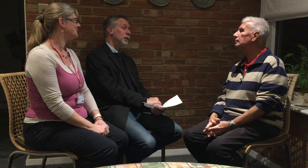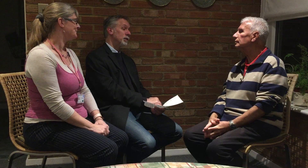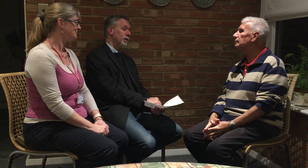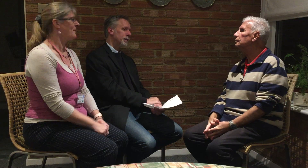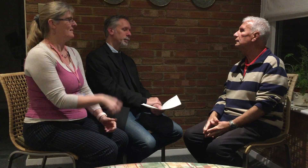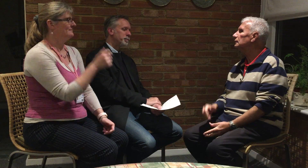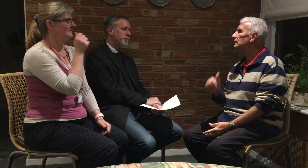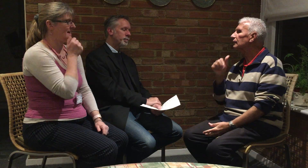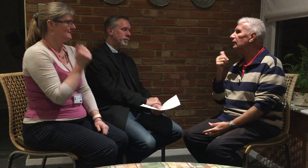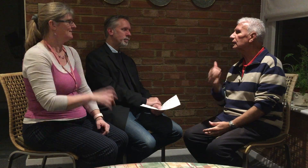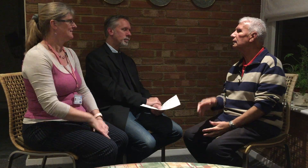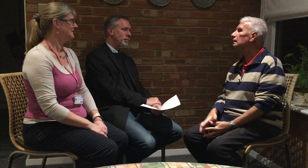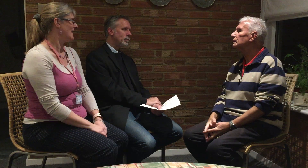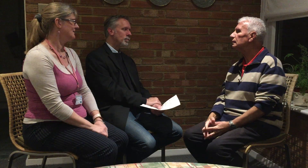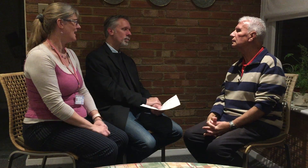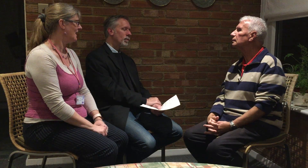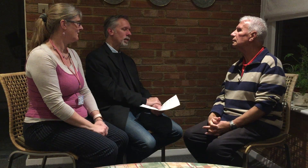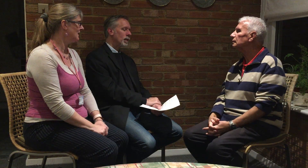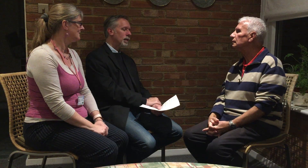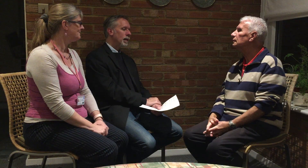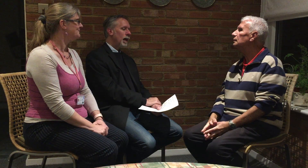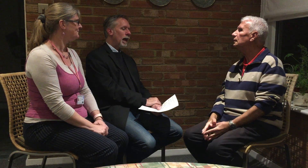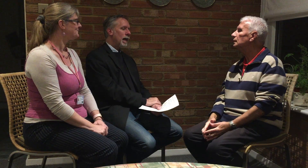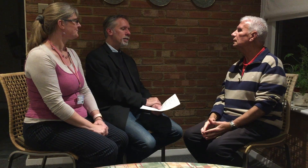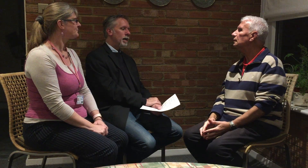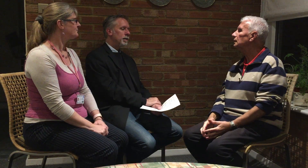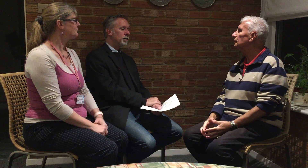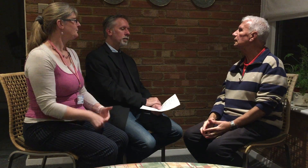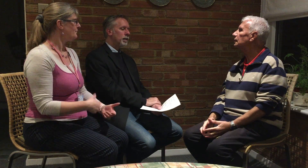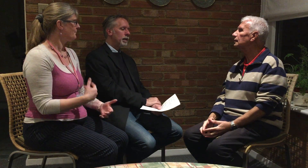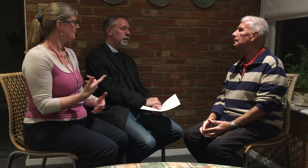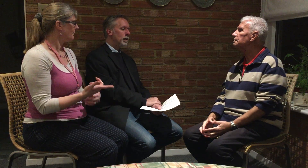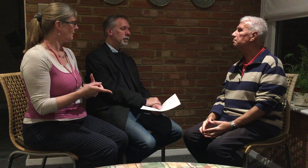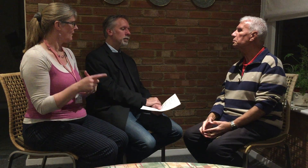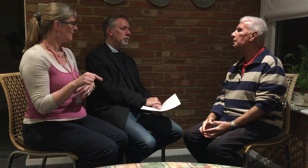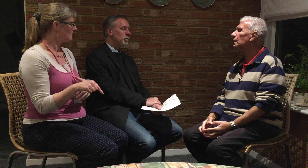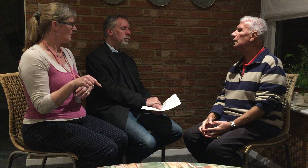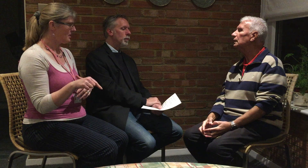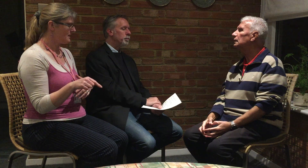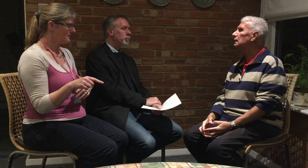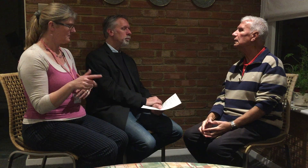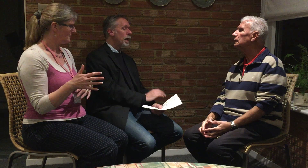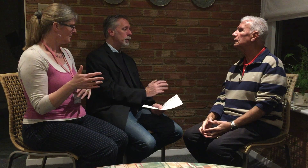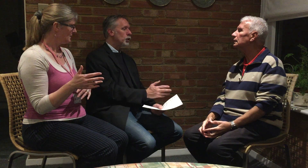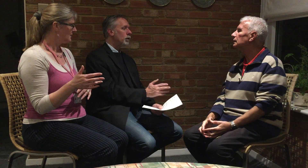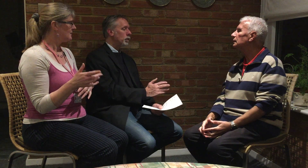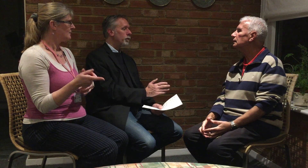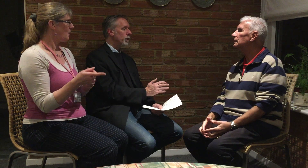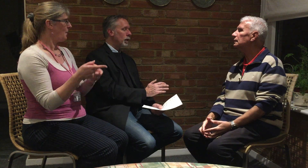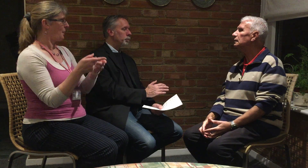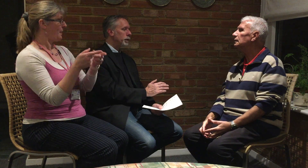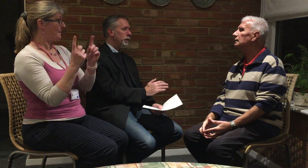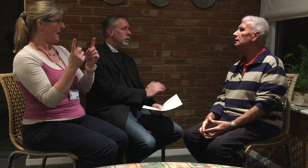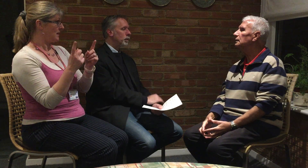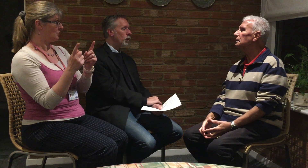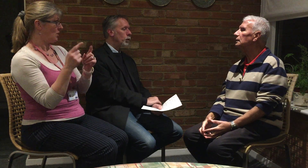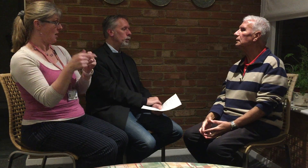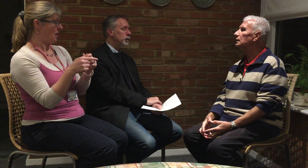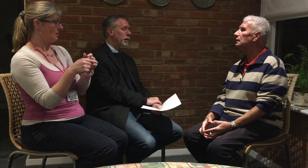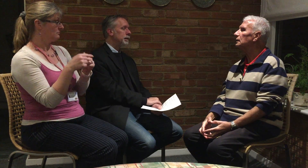much nicer. Yeah, lovely. And then the manager of the company, who is based